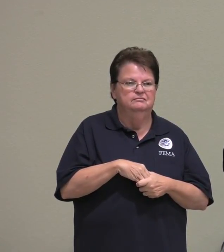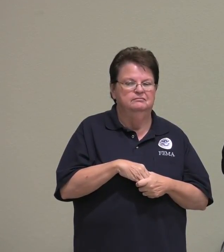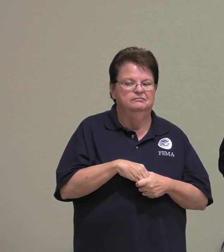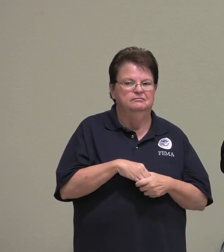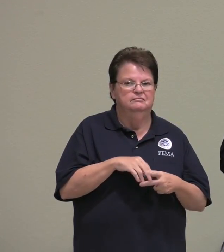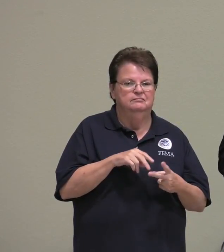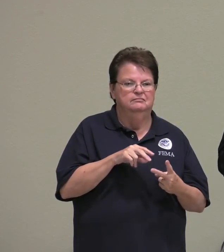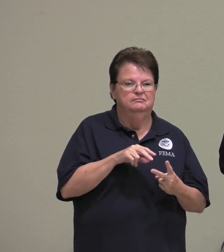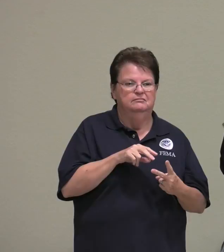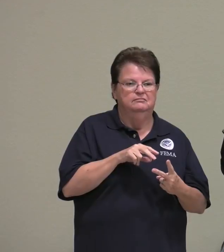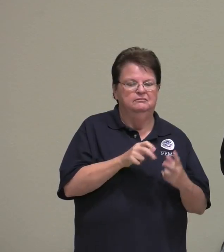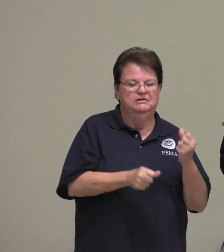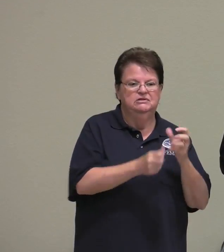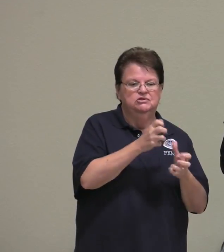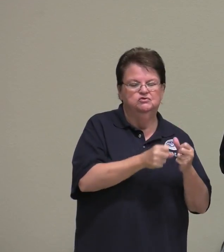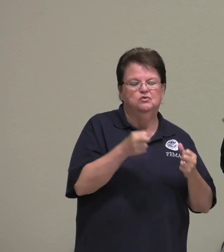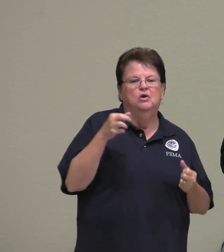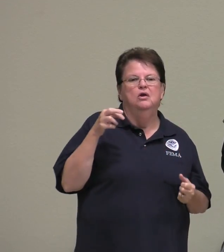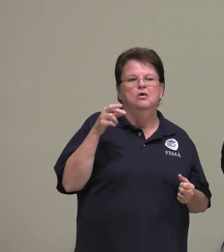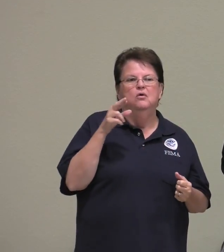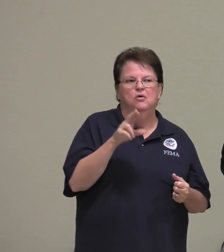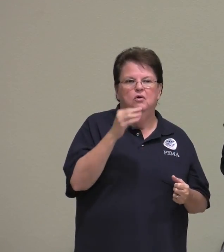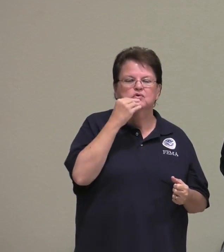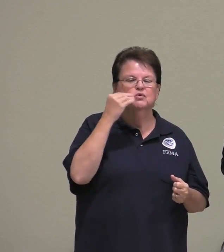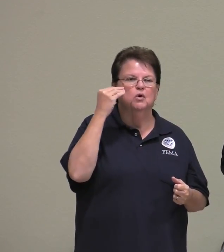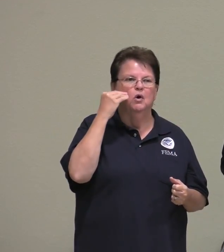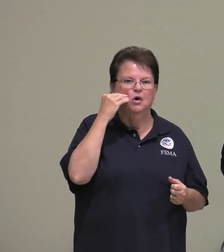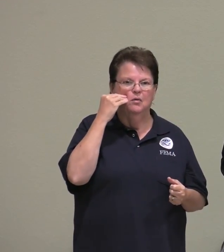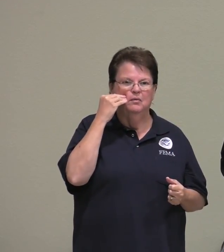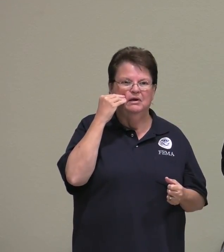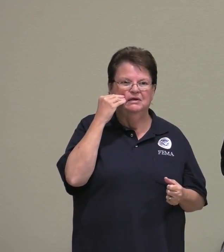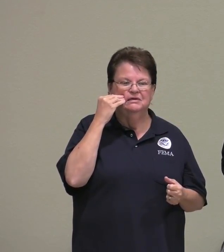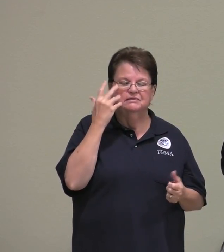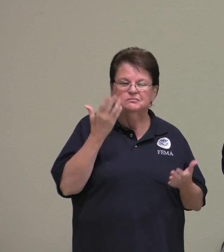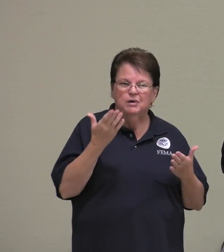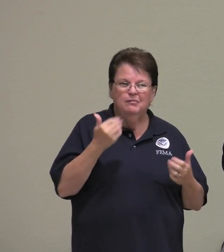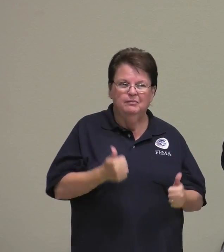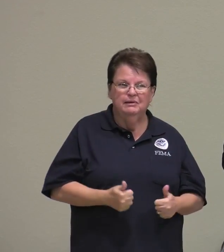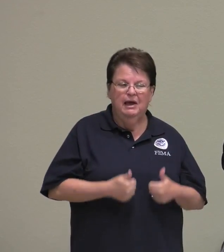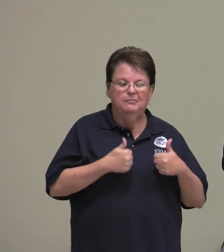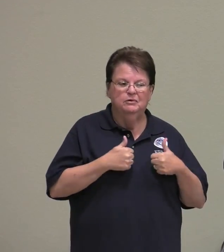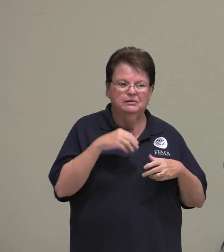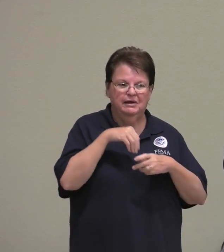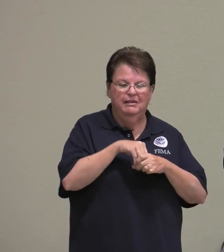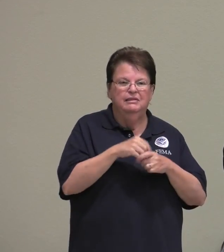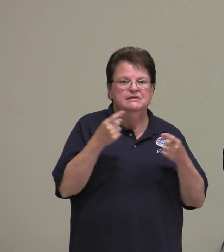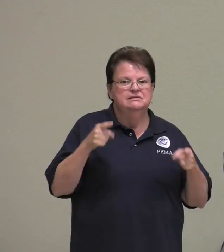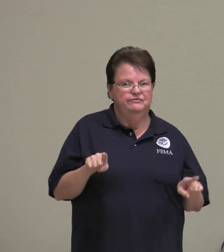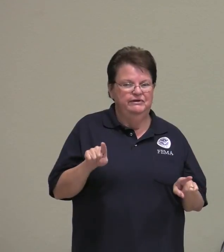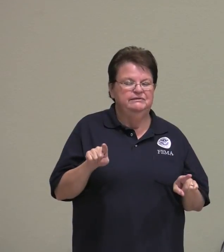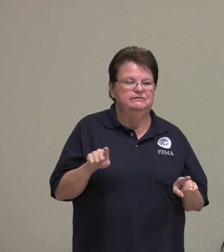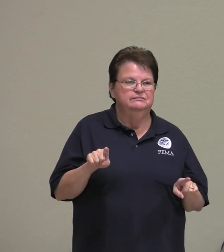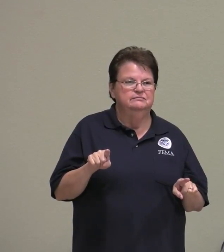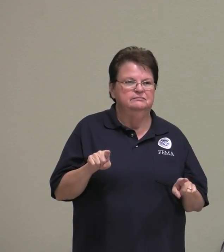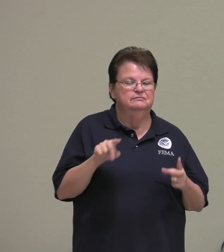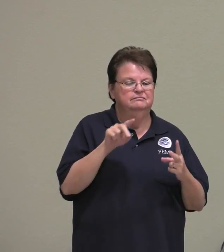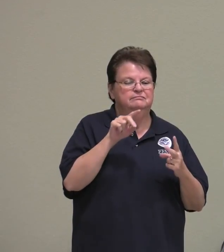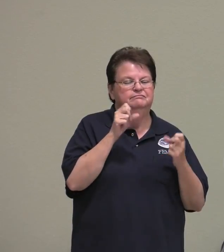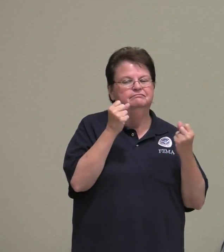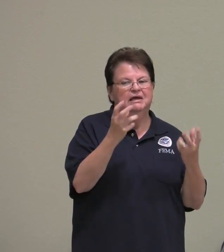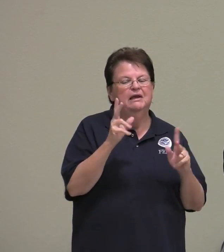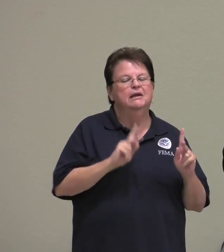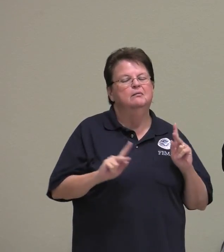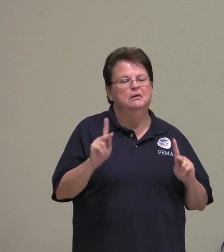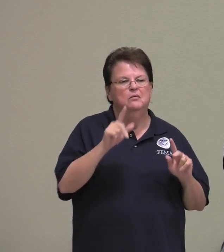Either we're destroyed or your home is probably habitable in this event. And so many people will